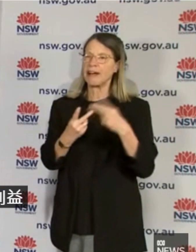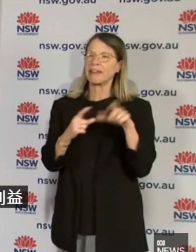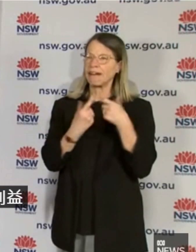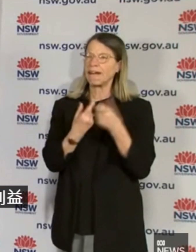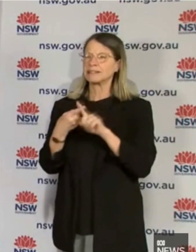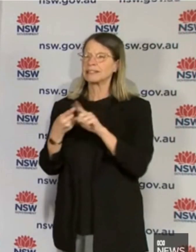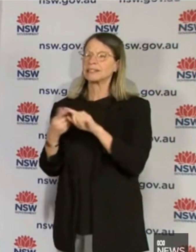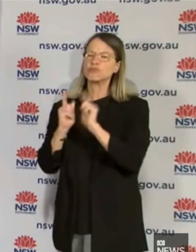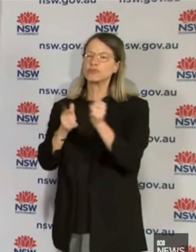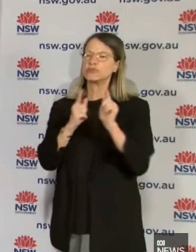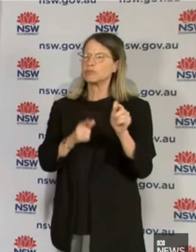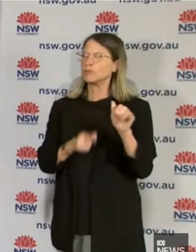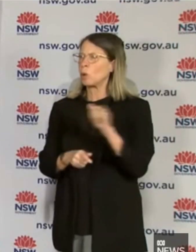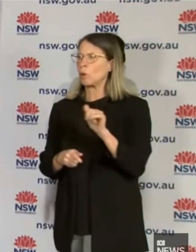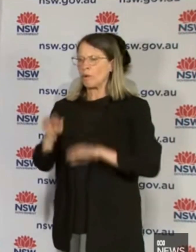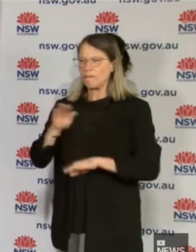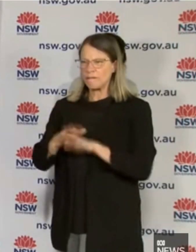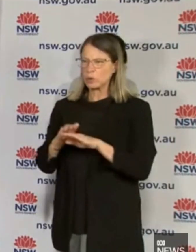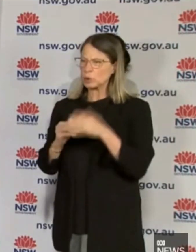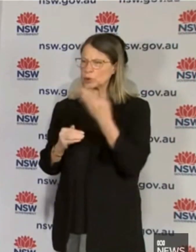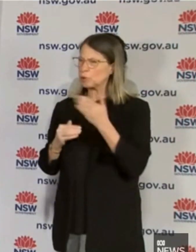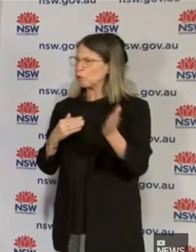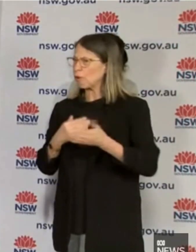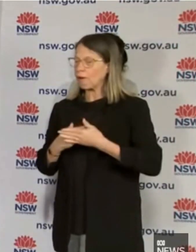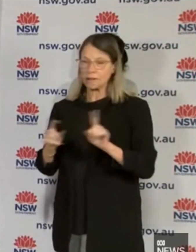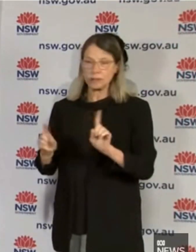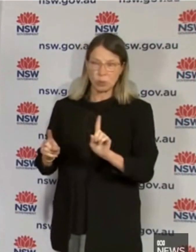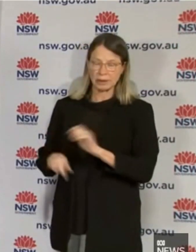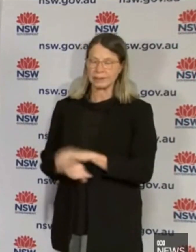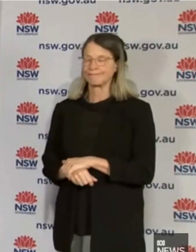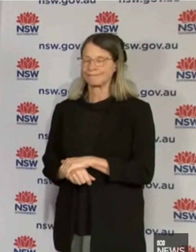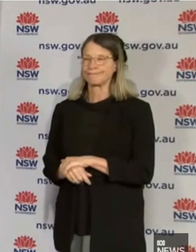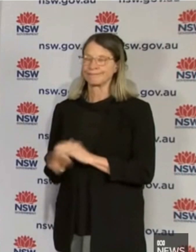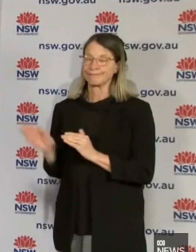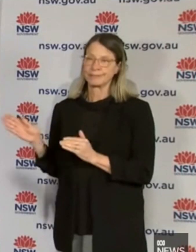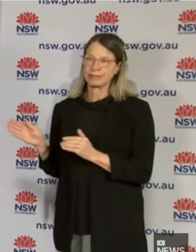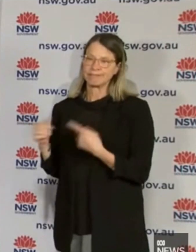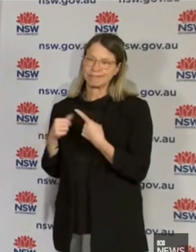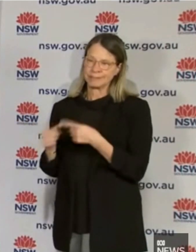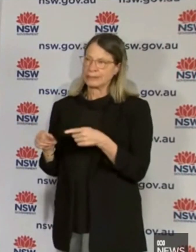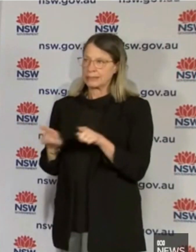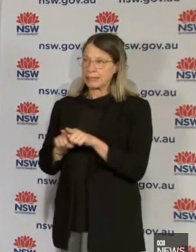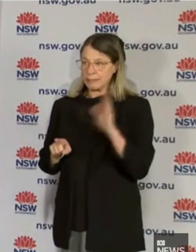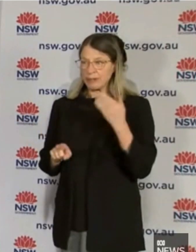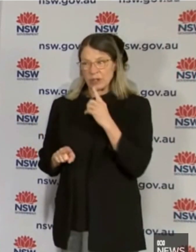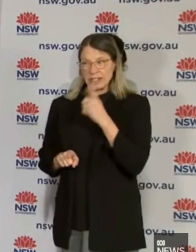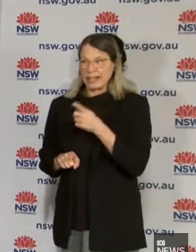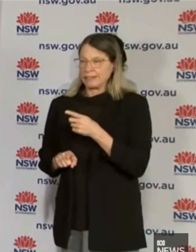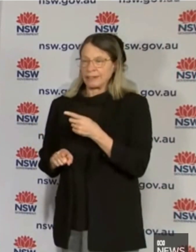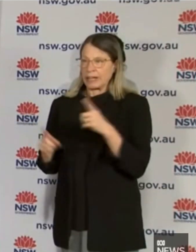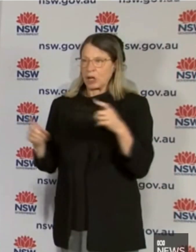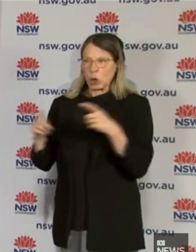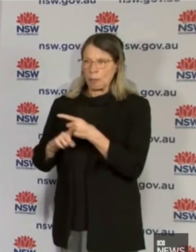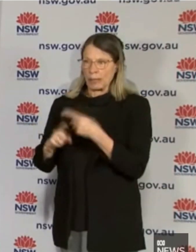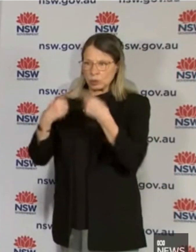children? You know, how to manage that? What's the benefits of continuing education? And so that will be a complex decision